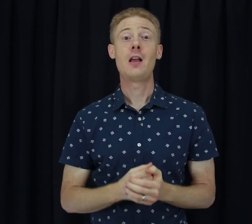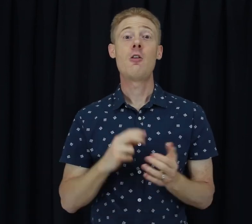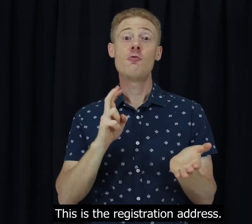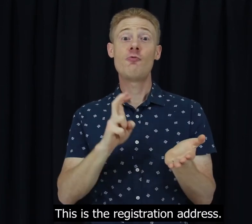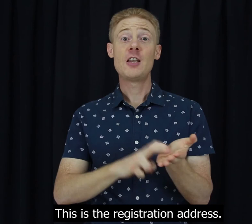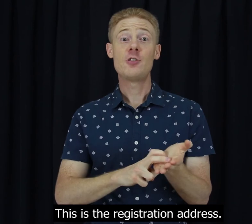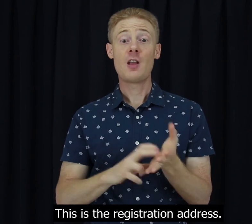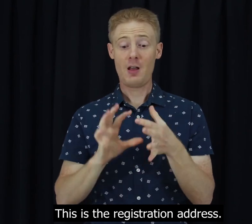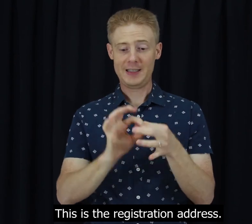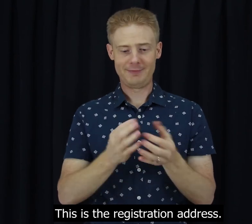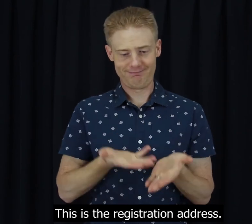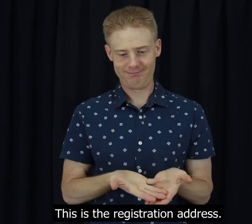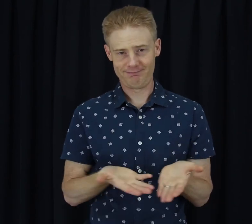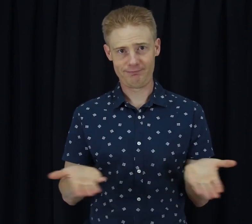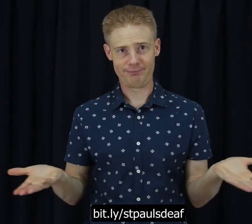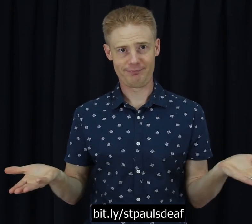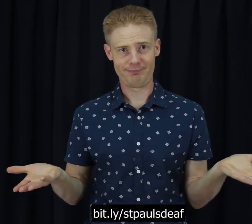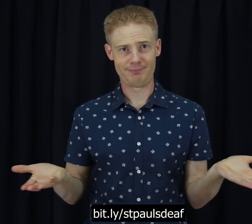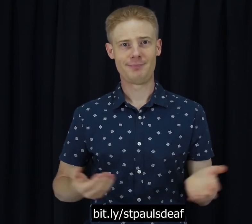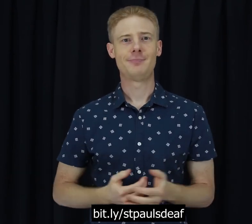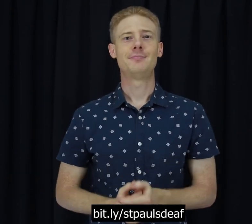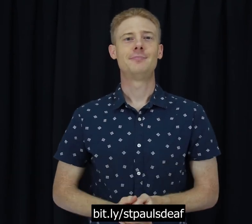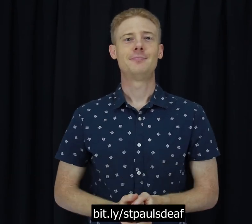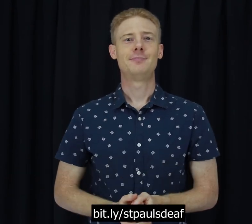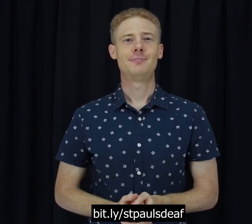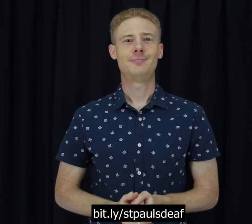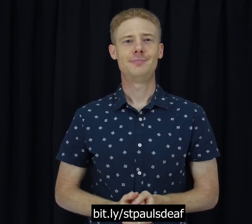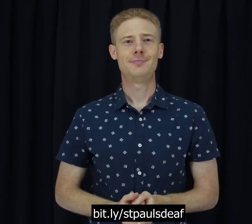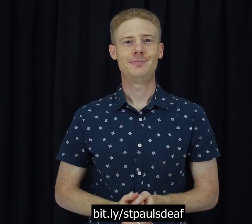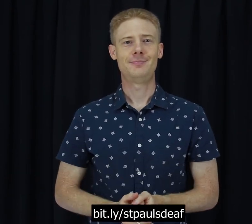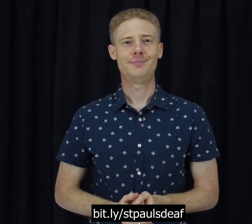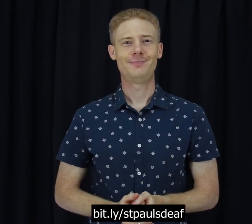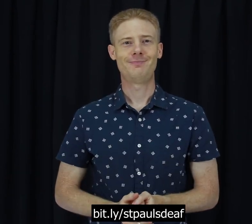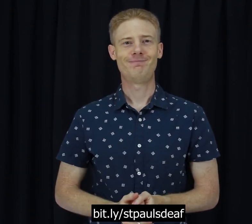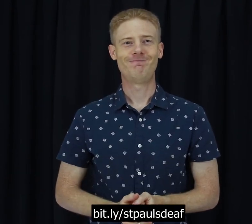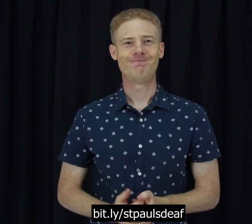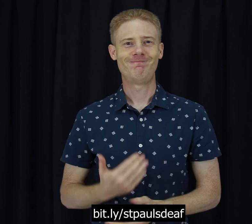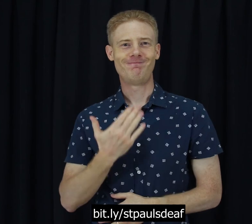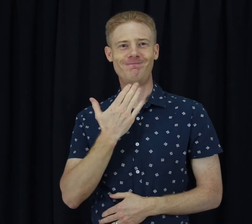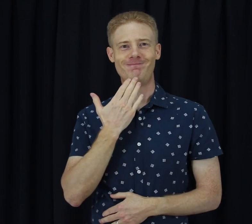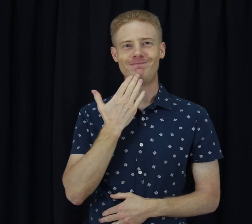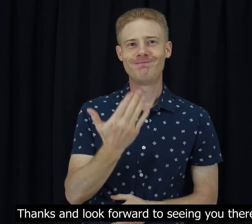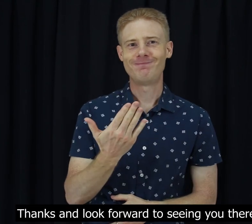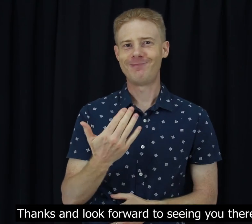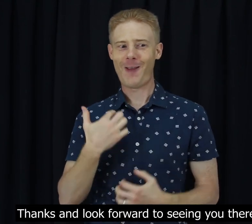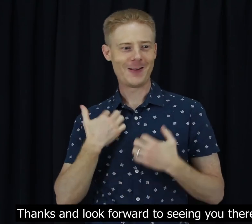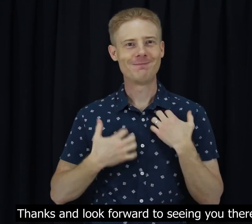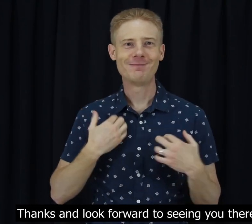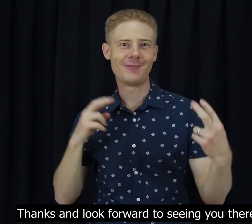This is the registration address bit.ly slash St Paul's Deaf Thanks and look forward